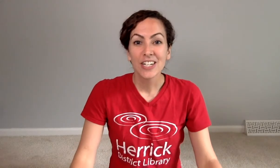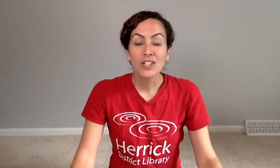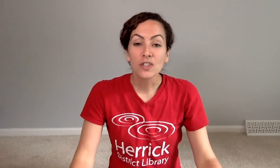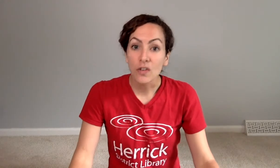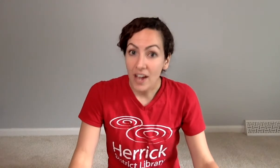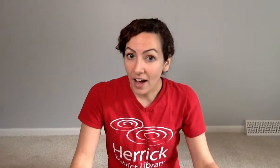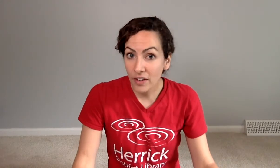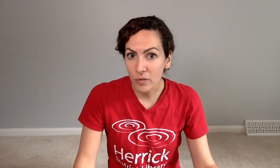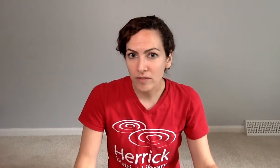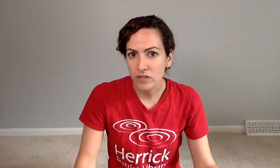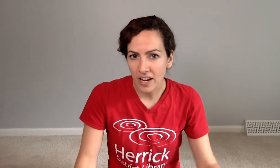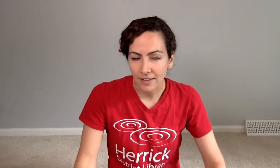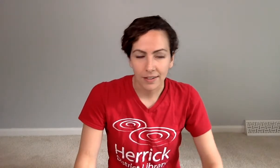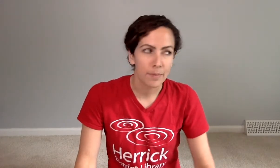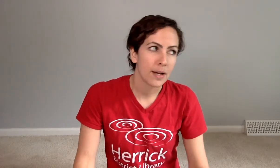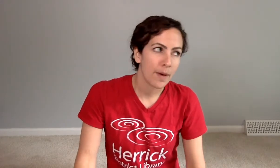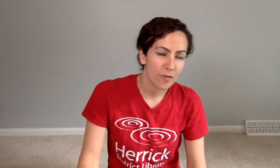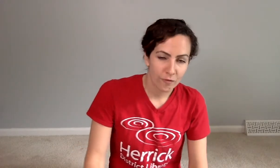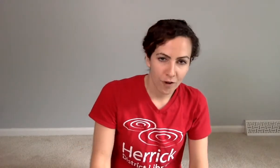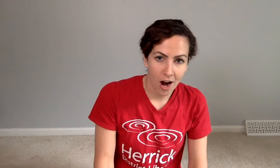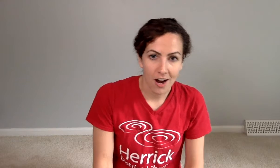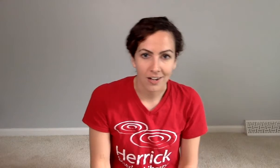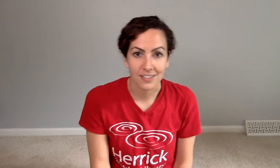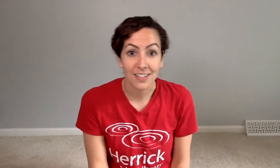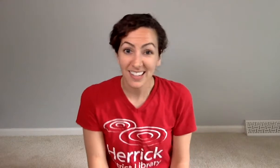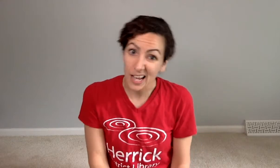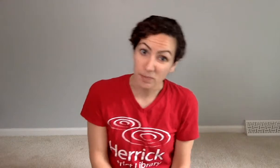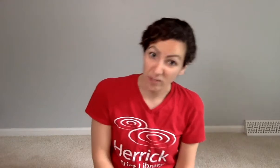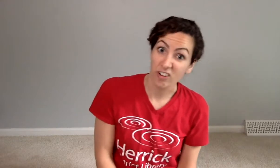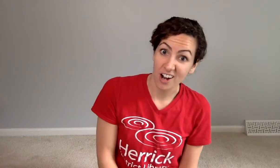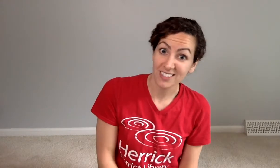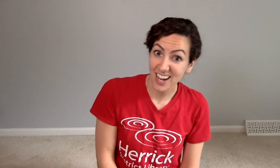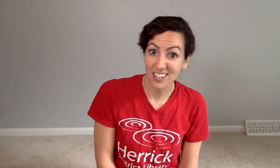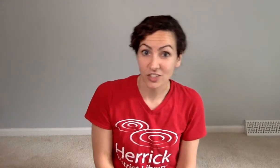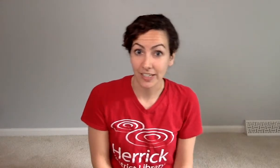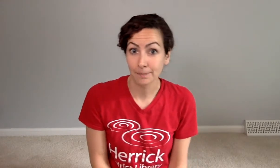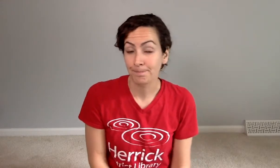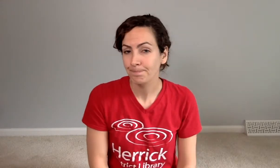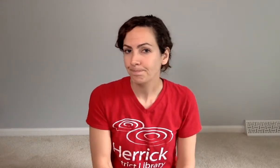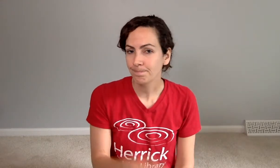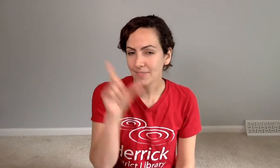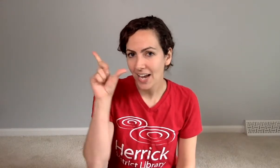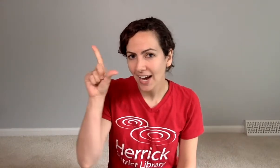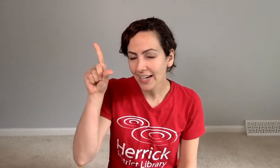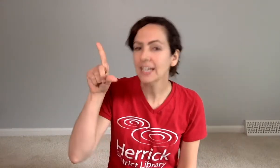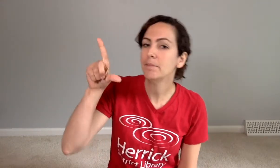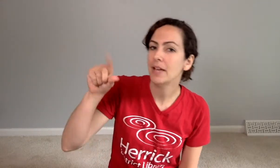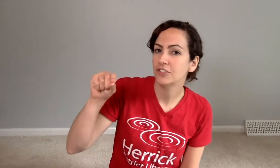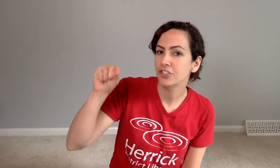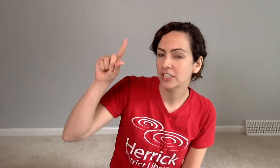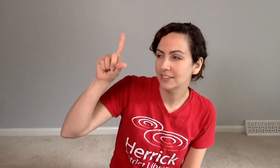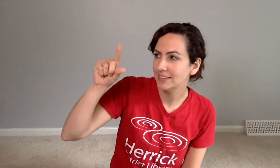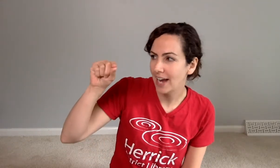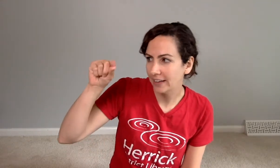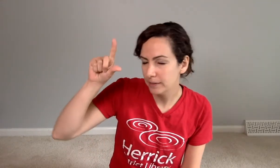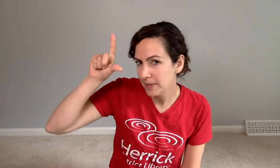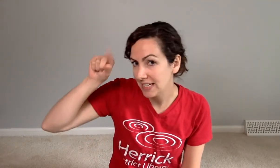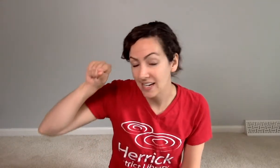So now that we've done a little bit about frogs, a lot about frogs actually, I had mentioned at the